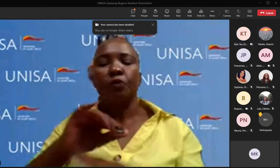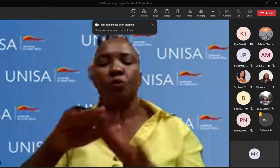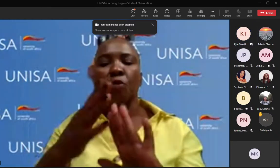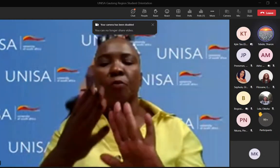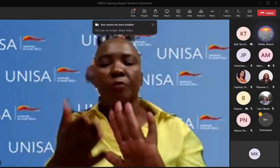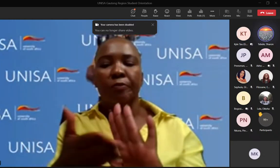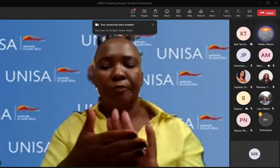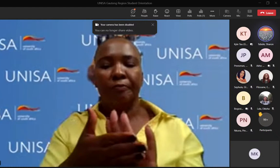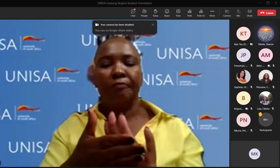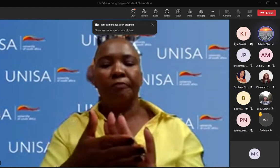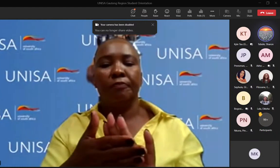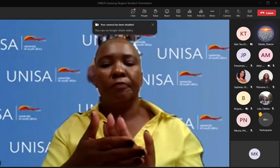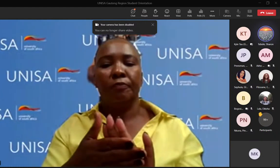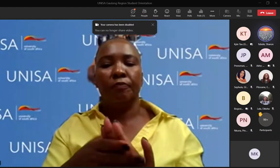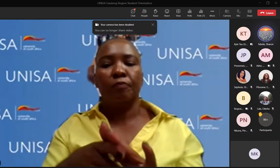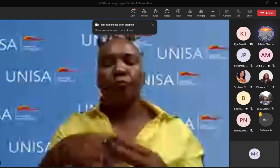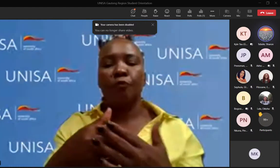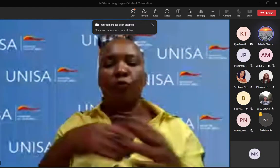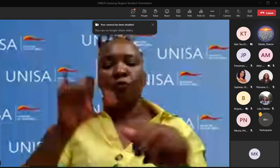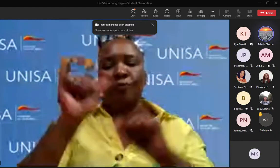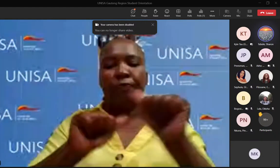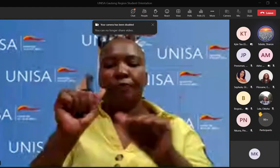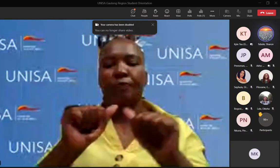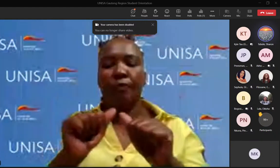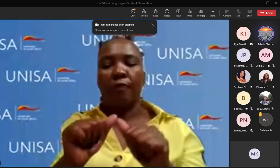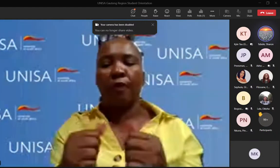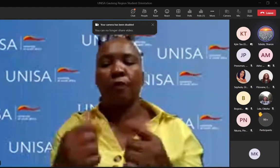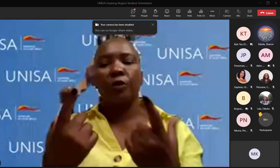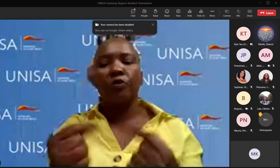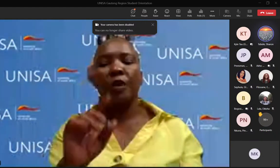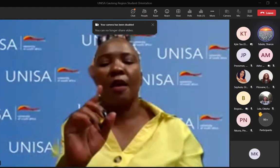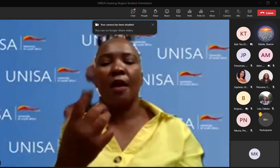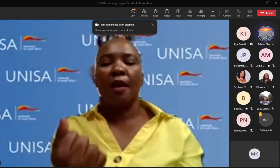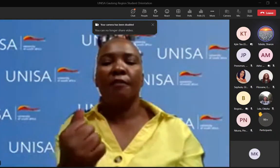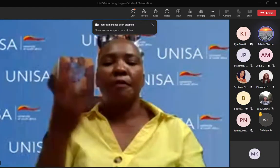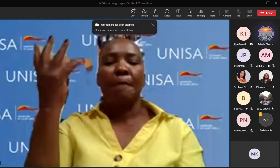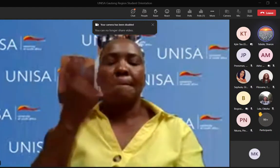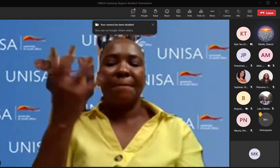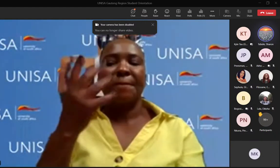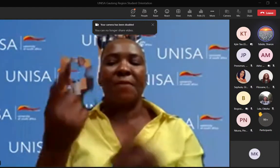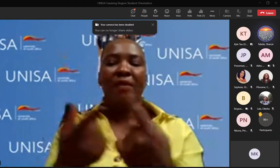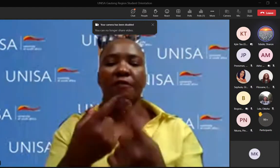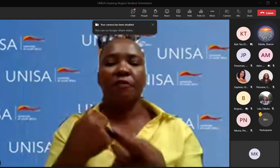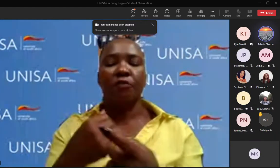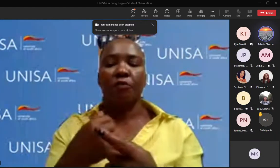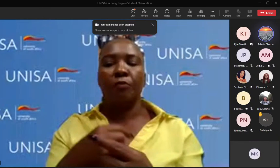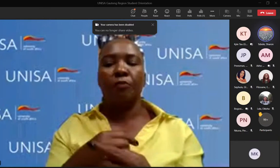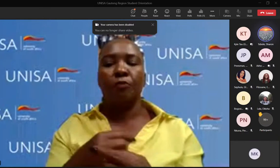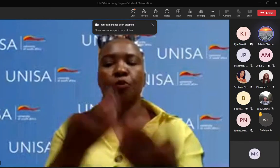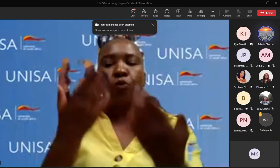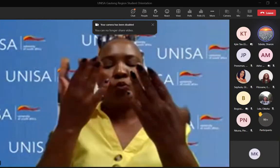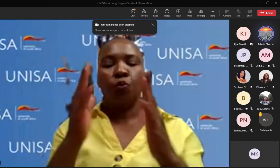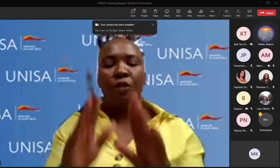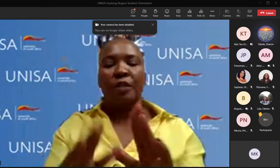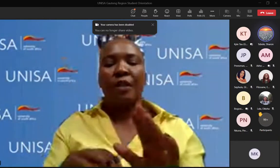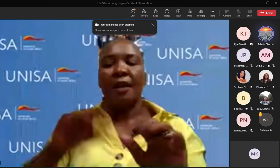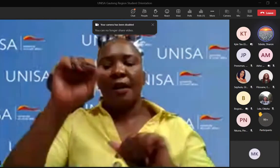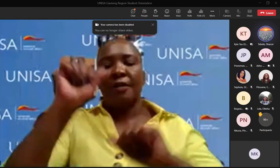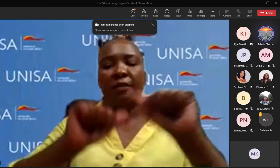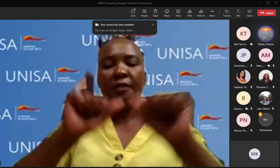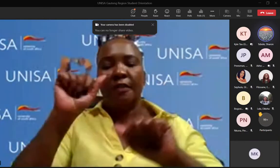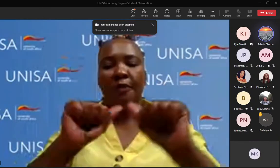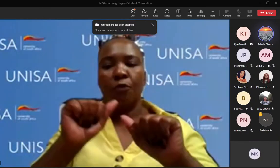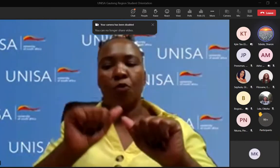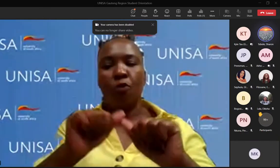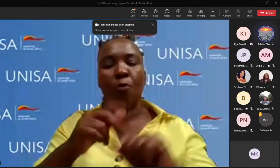assessment okay we we do have presentations from student assessment which is going to be later